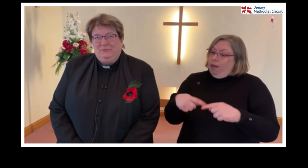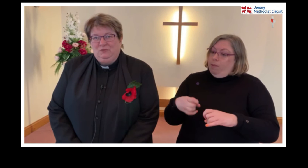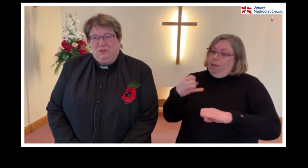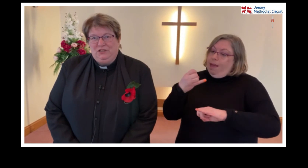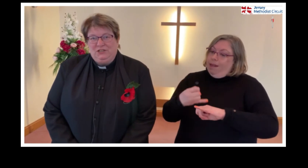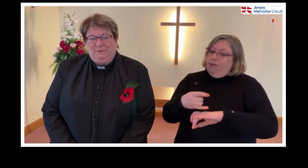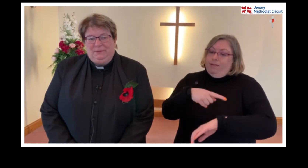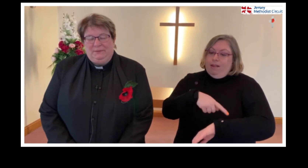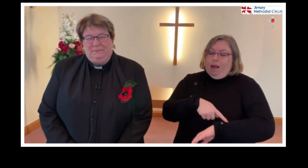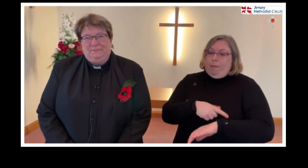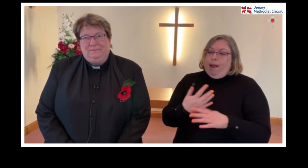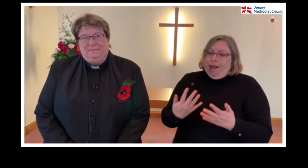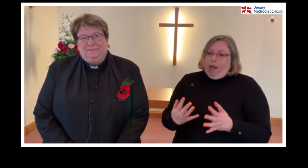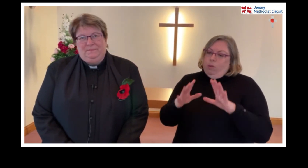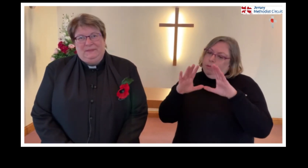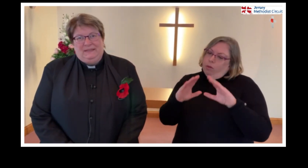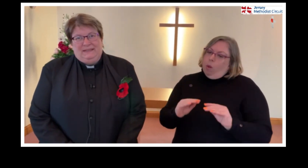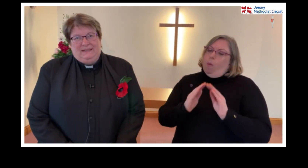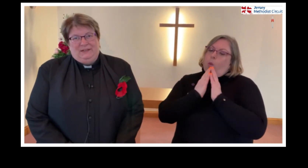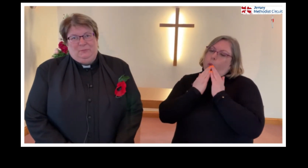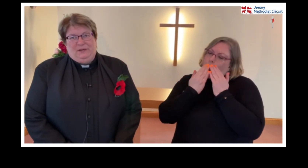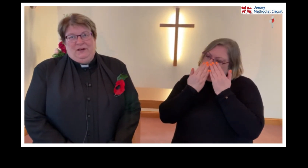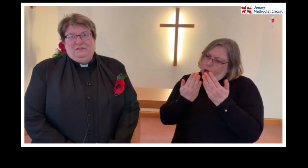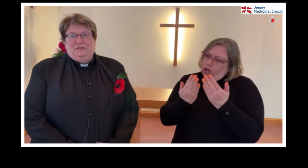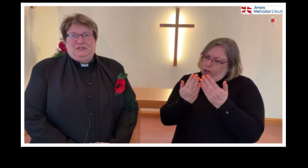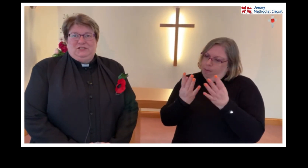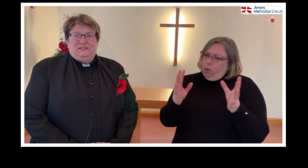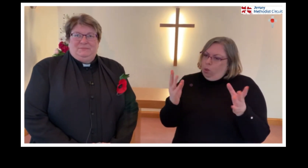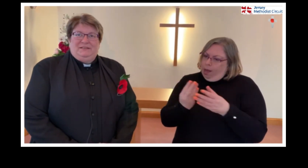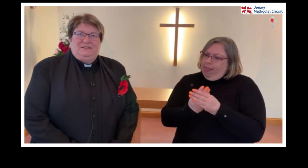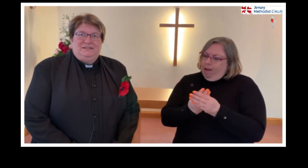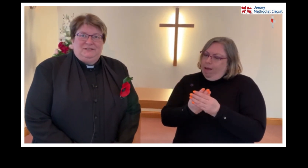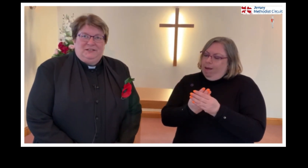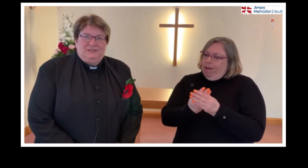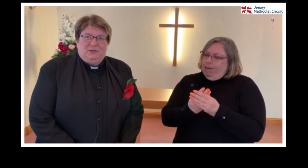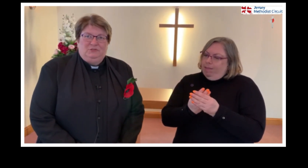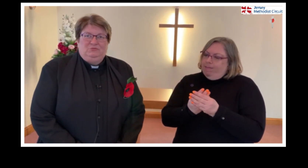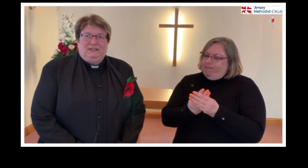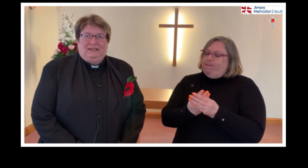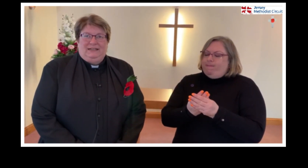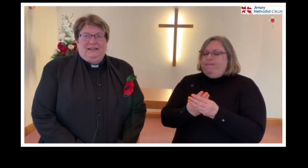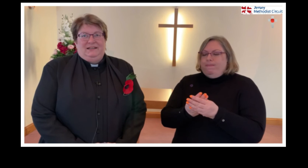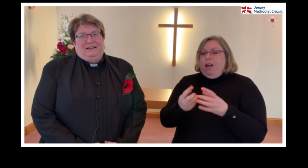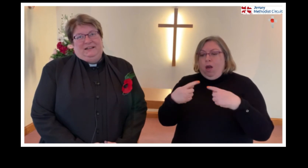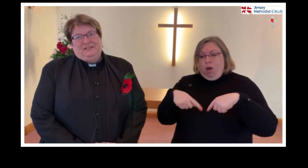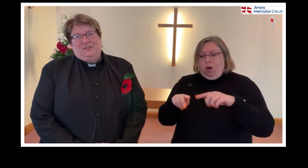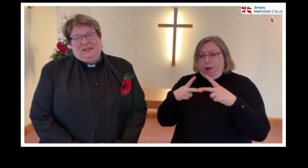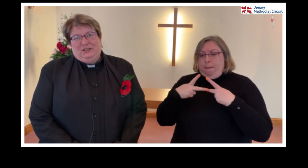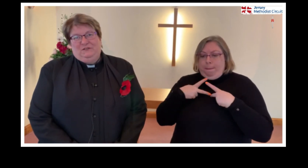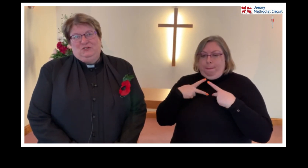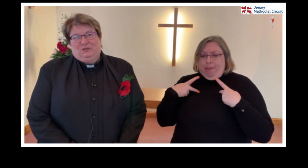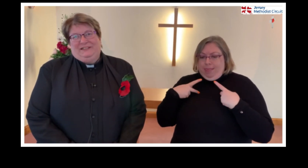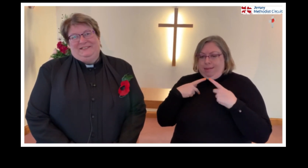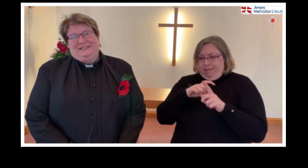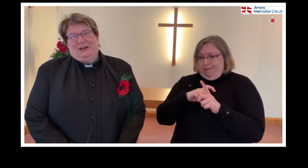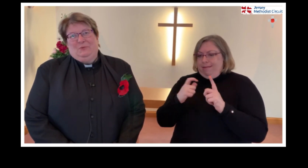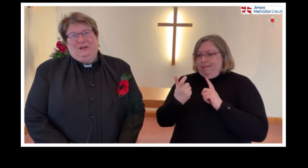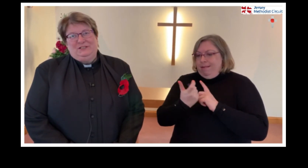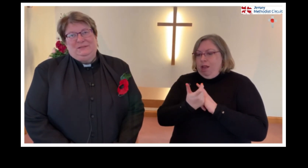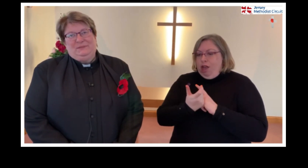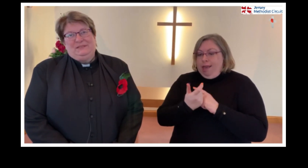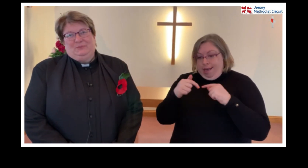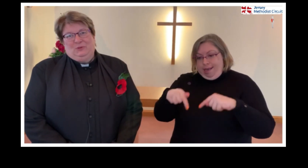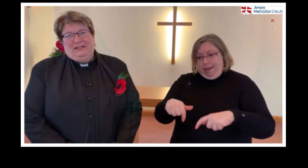end of our time of worship. And on behalf of the Jersey Methodist Circuit, I would really like to thank you for joining us